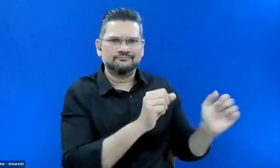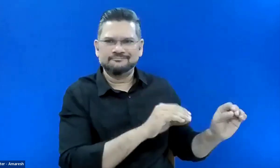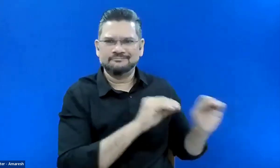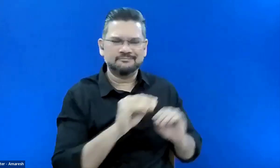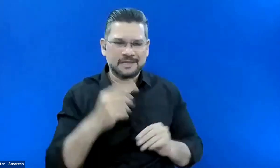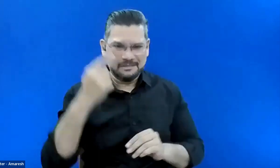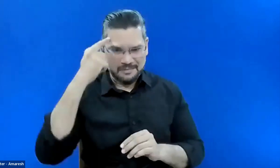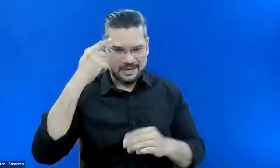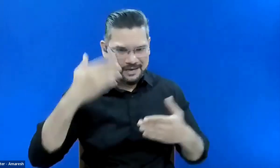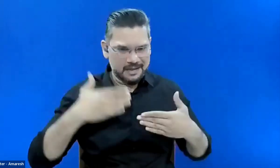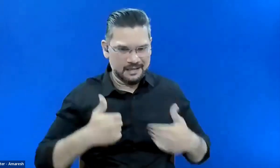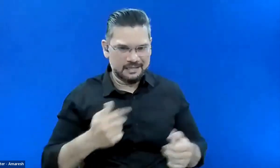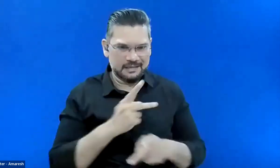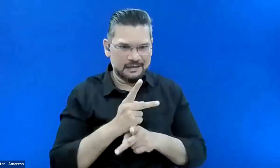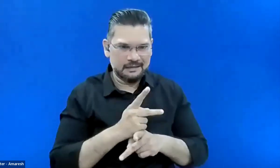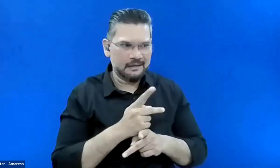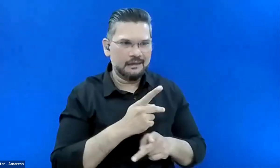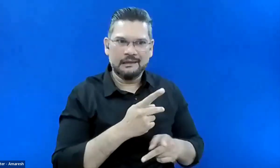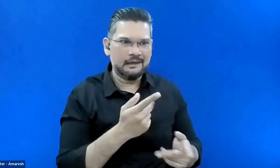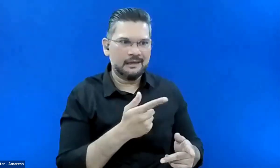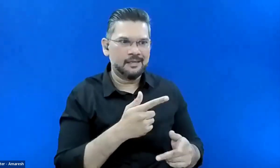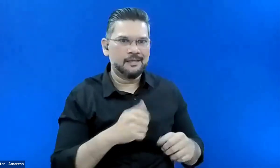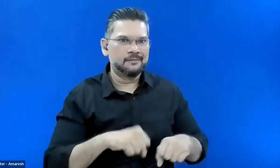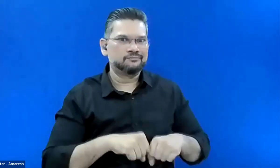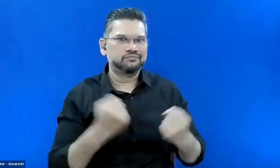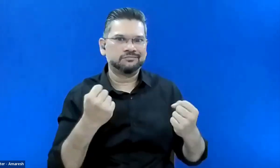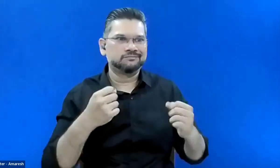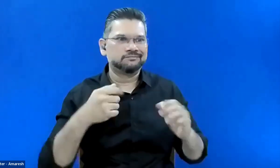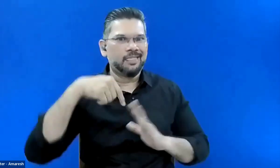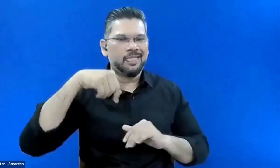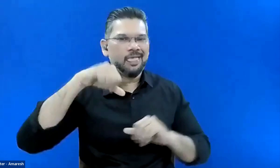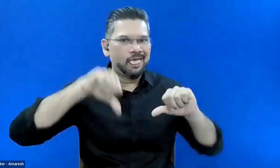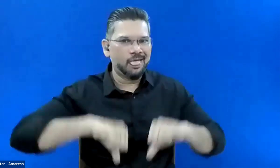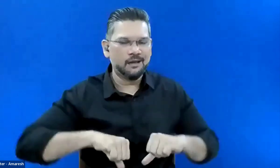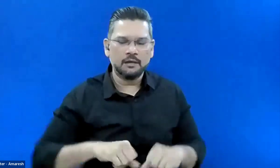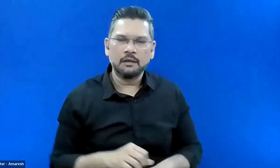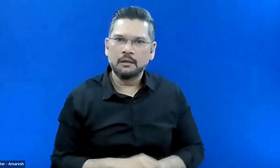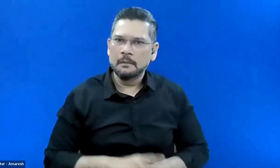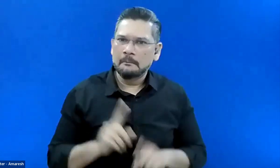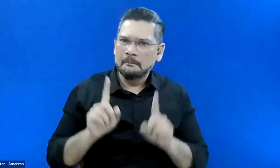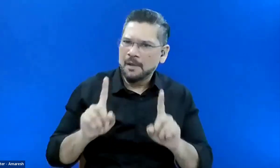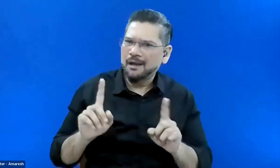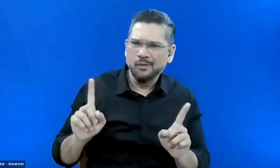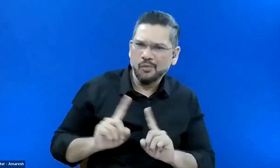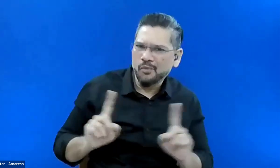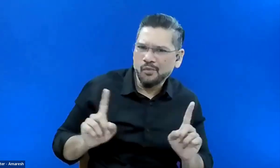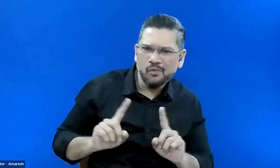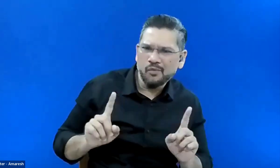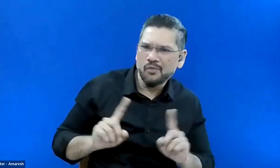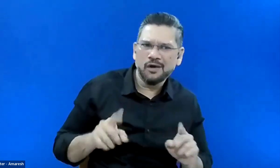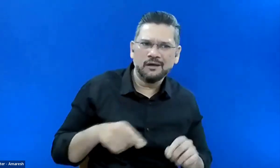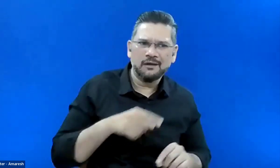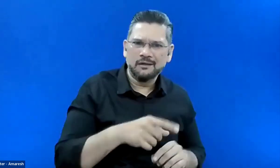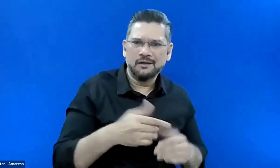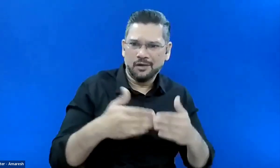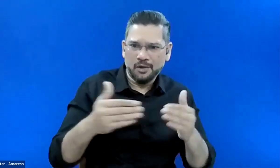that, yeah, that will be reduced, but we're going to increase more community engagement, where